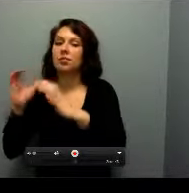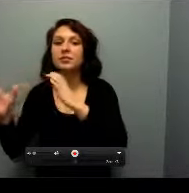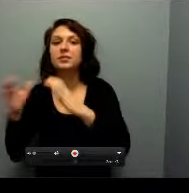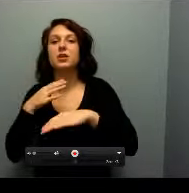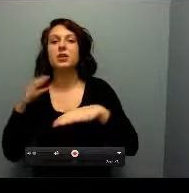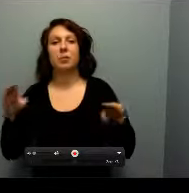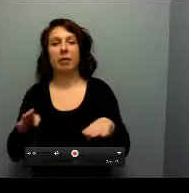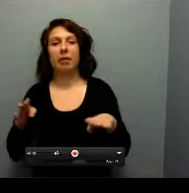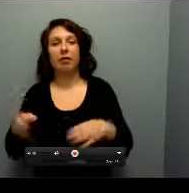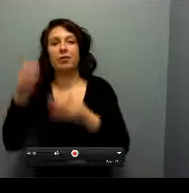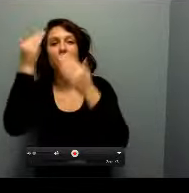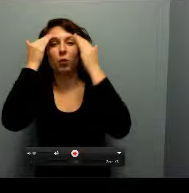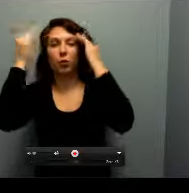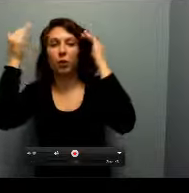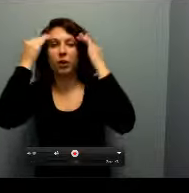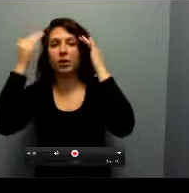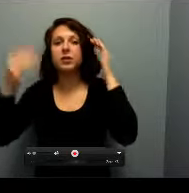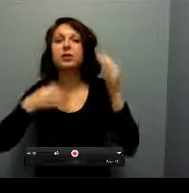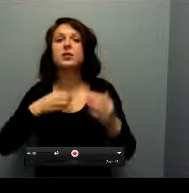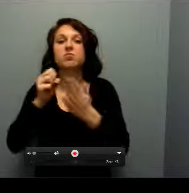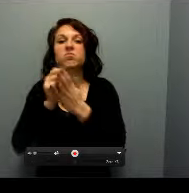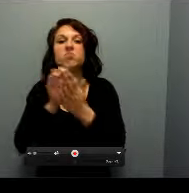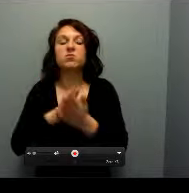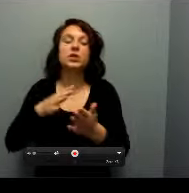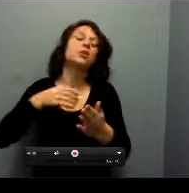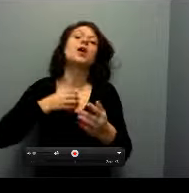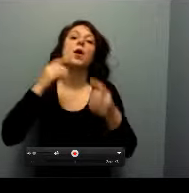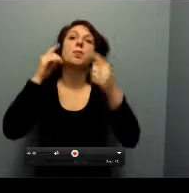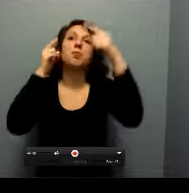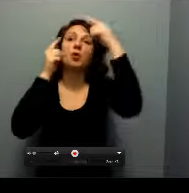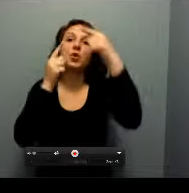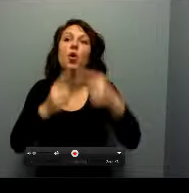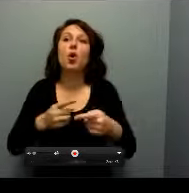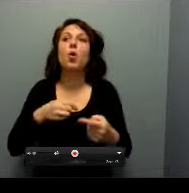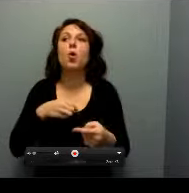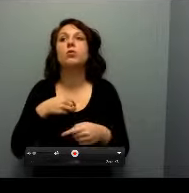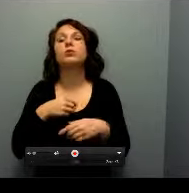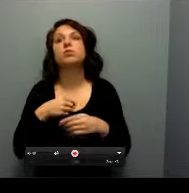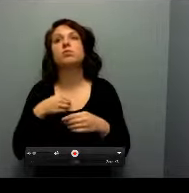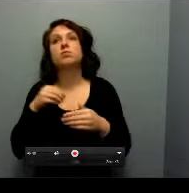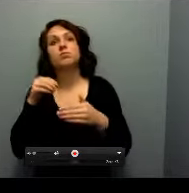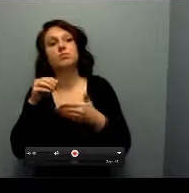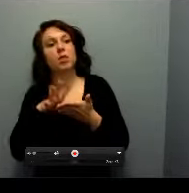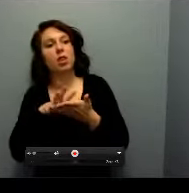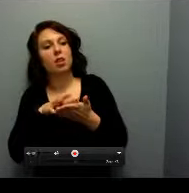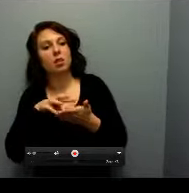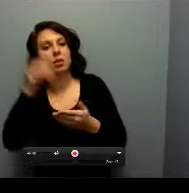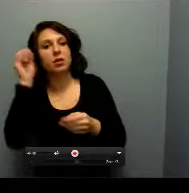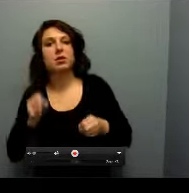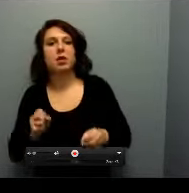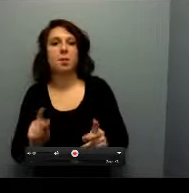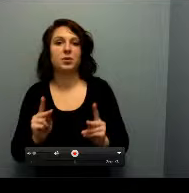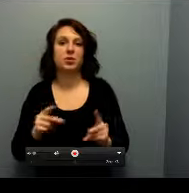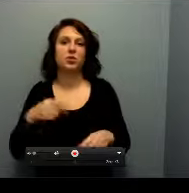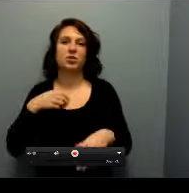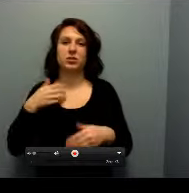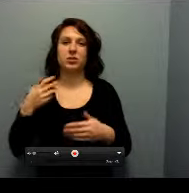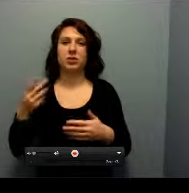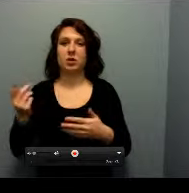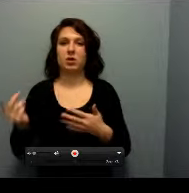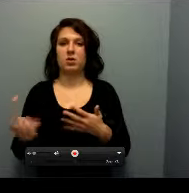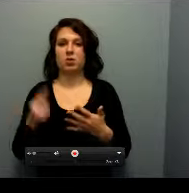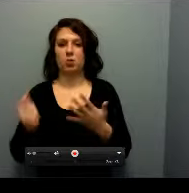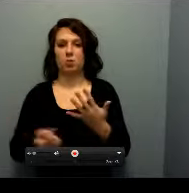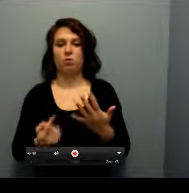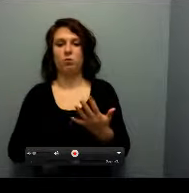what kind of goals they're going to need, what kind of learning opportunities and training can they take advantage of,